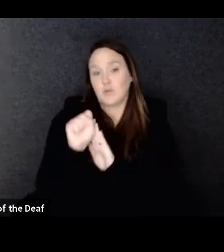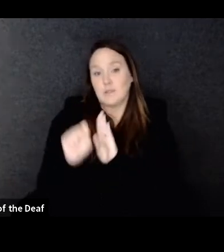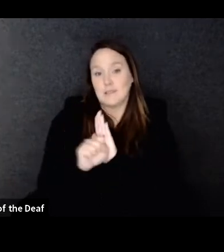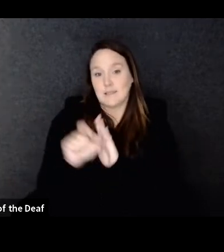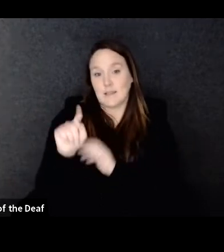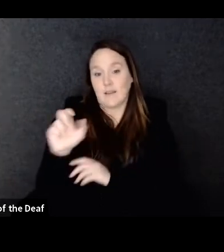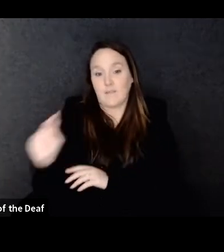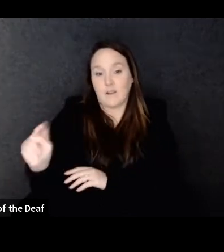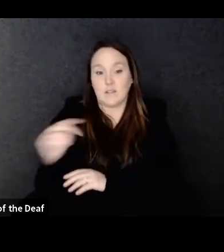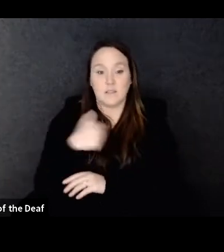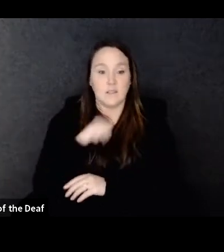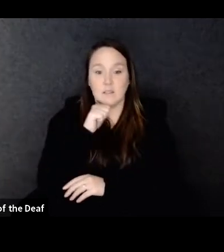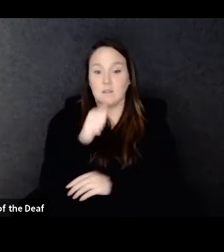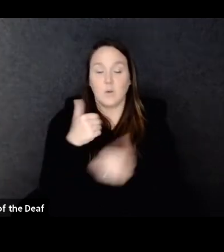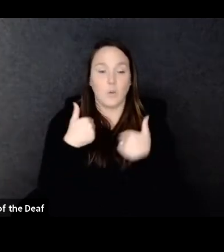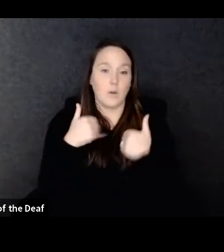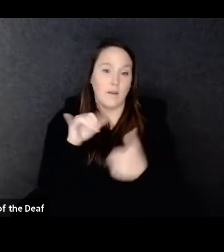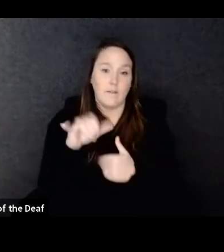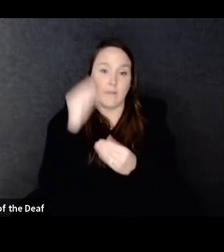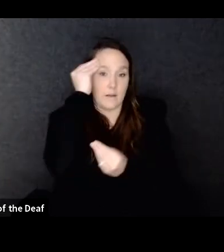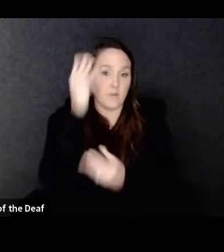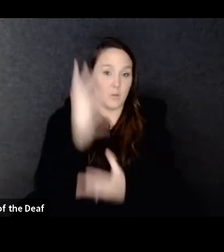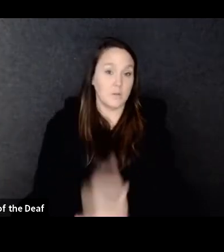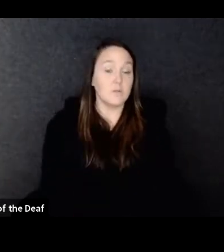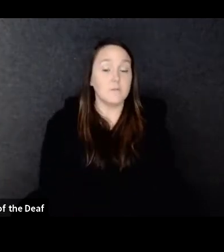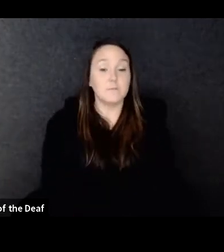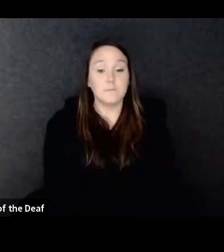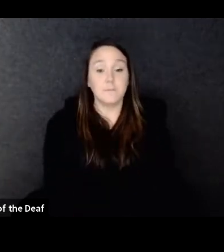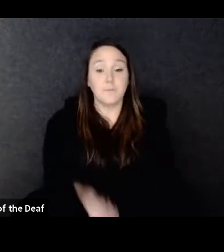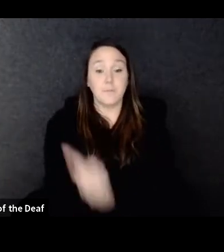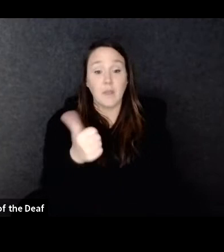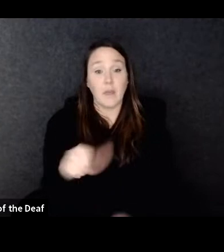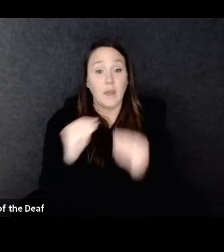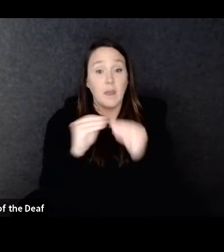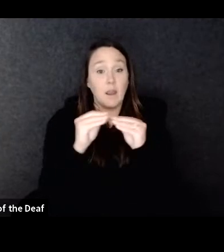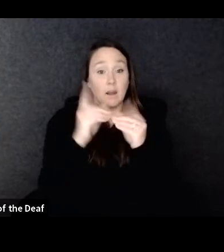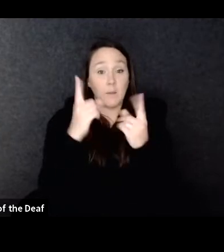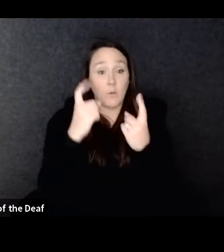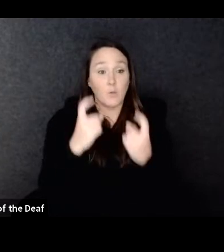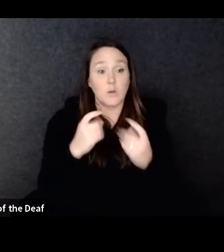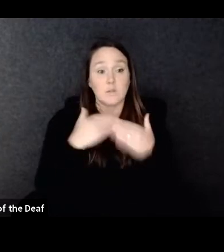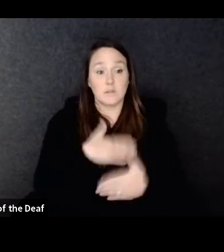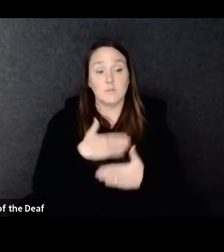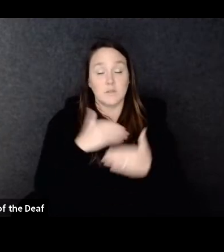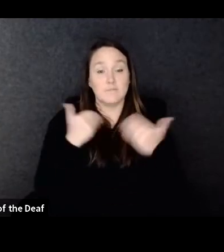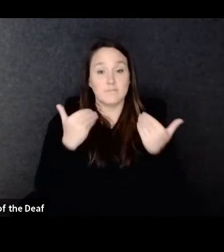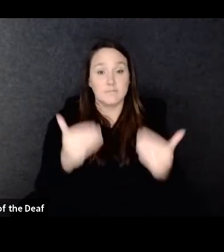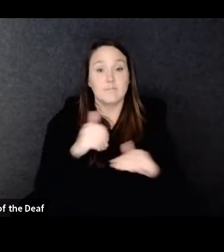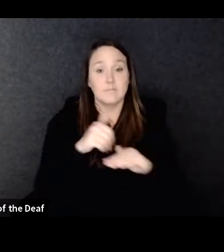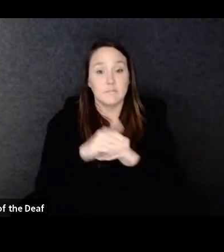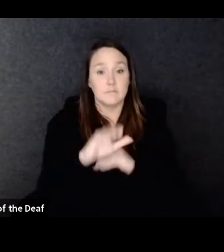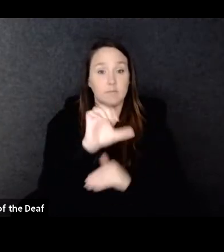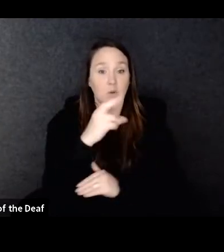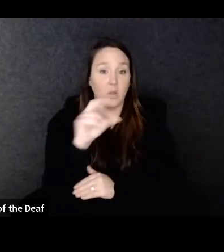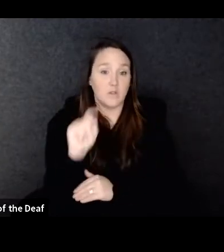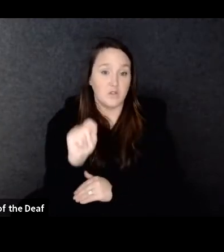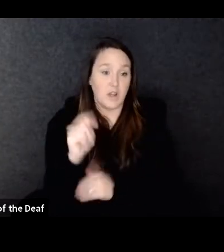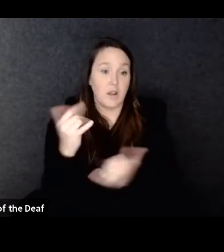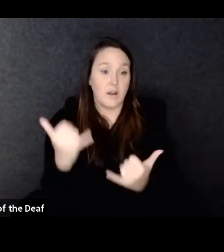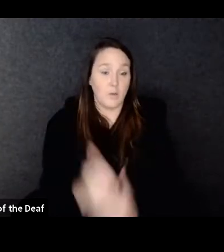so I don't have that information. All right, any further questions, please go ahead and submit them into the chat feature now.